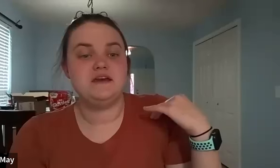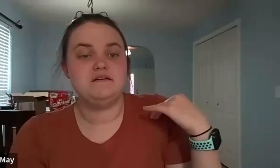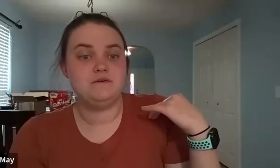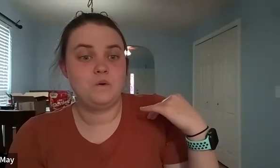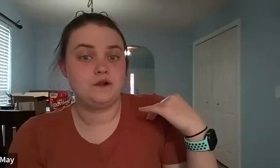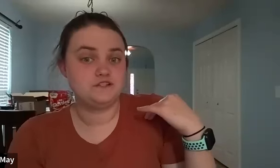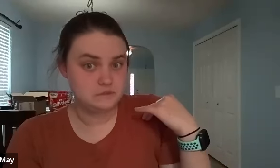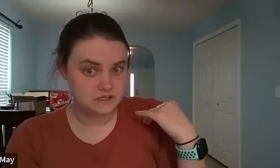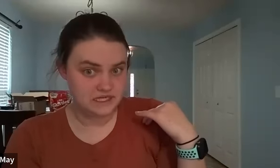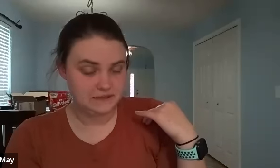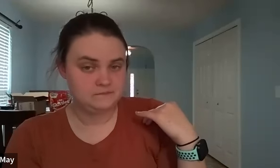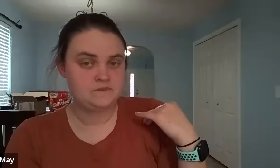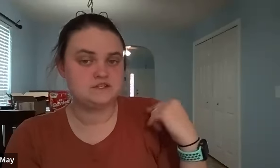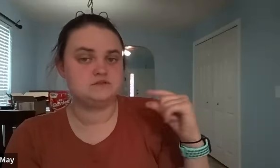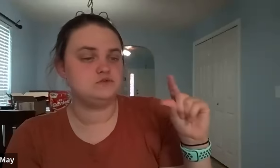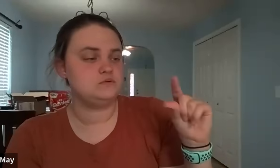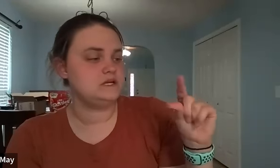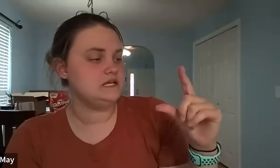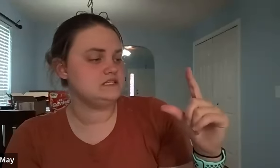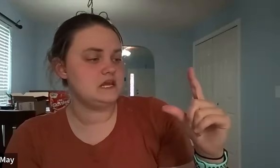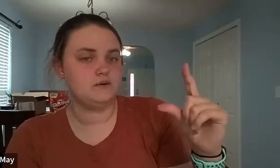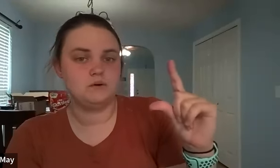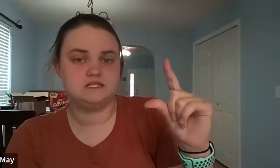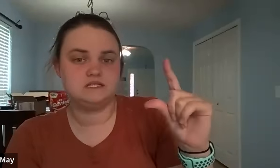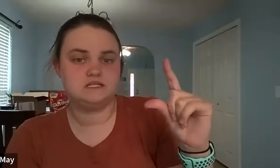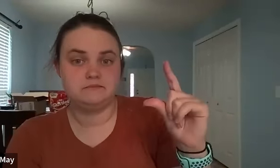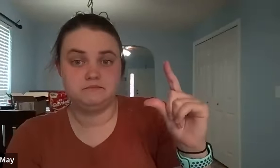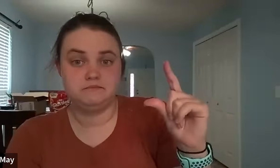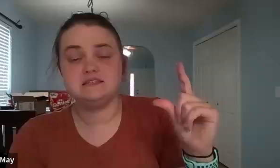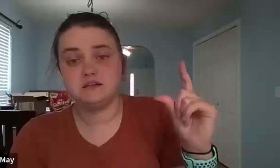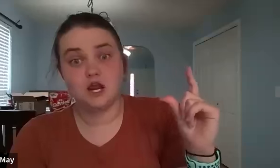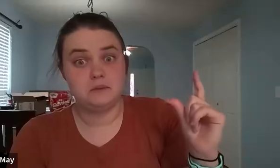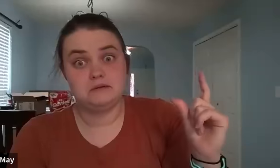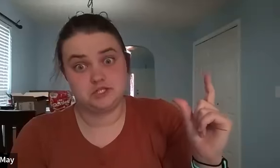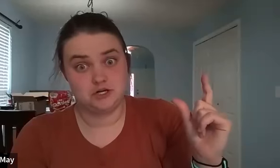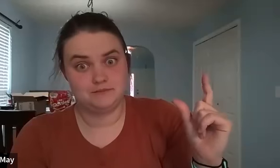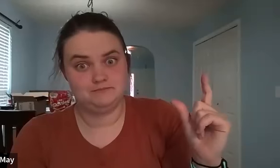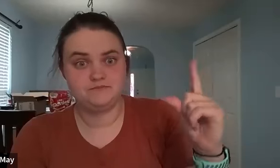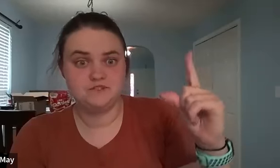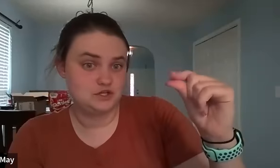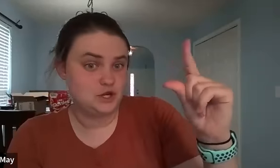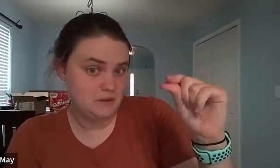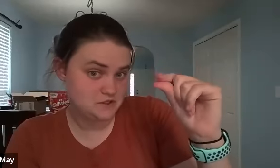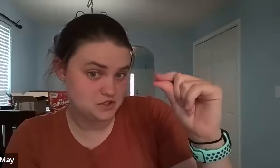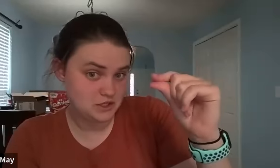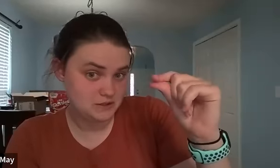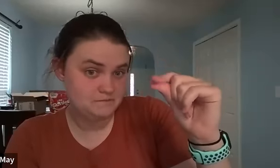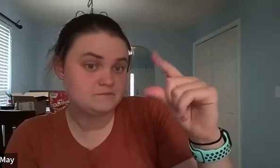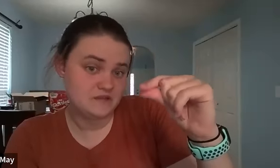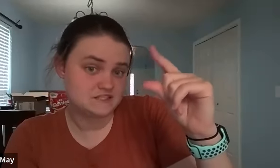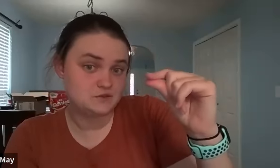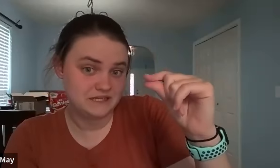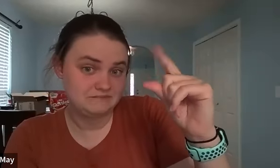Then for 20, so 20 is now going to be basically our baby shark. So, you know, baby shark, that's 20.